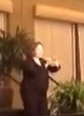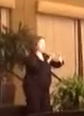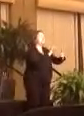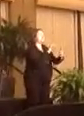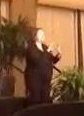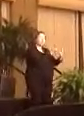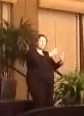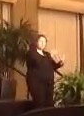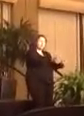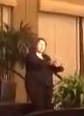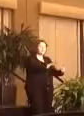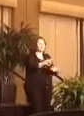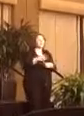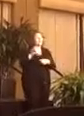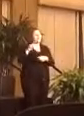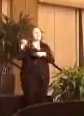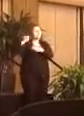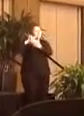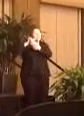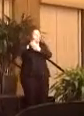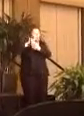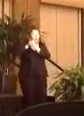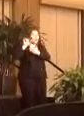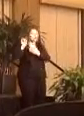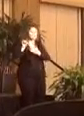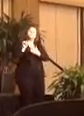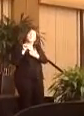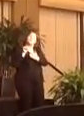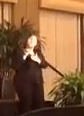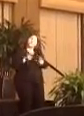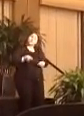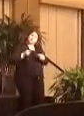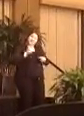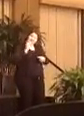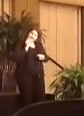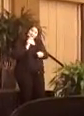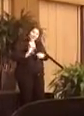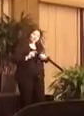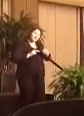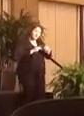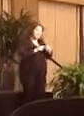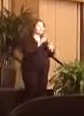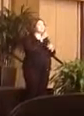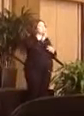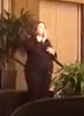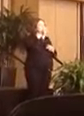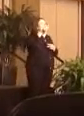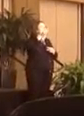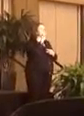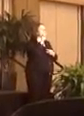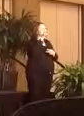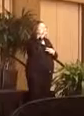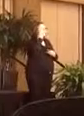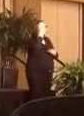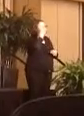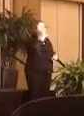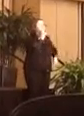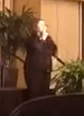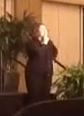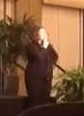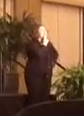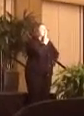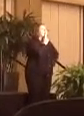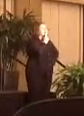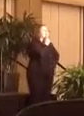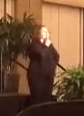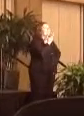I did one in New York, it was a difficult experience, and then I did another one in Toronto recently. And